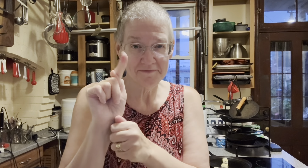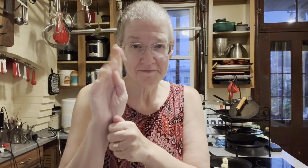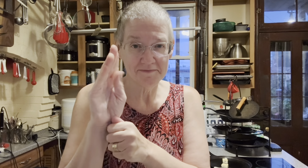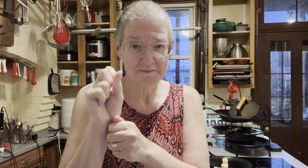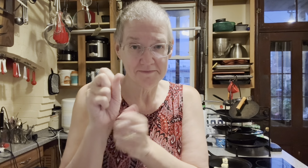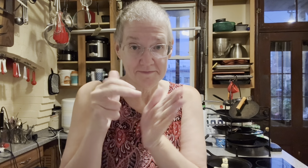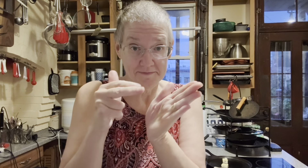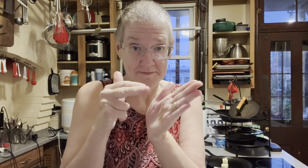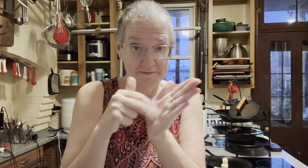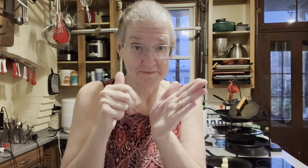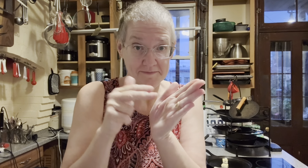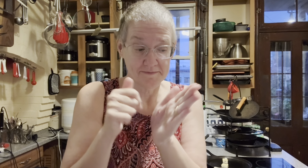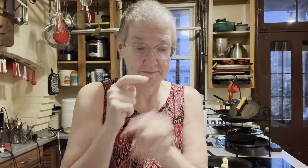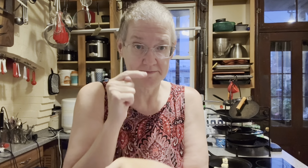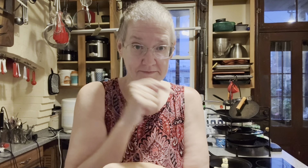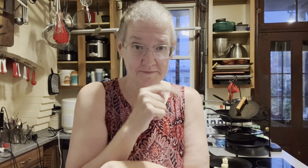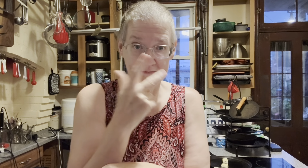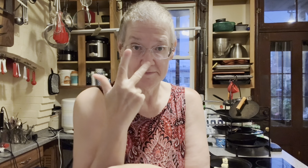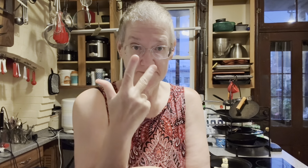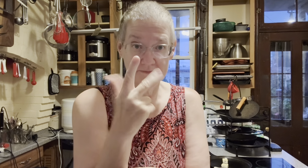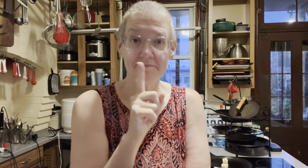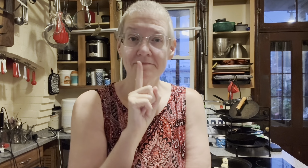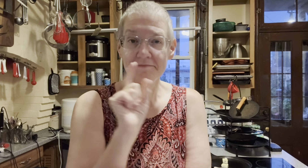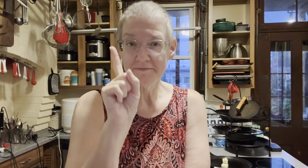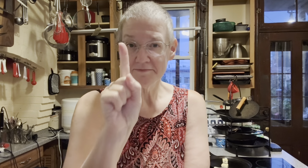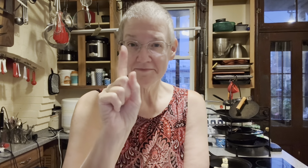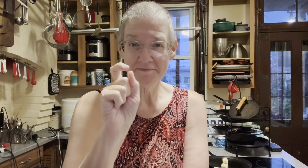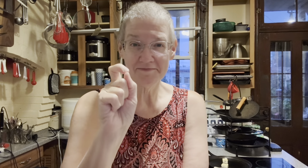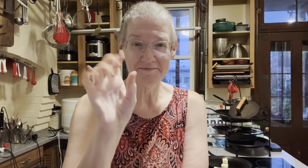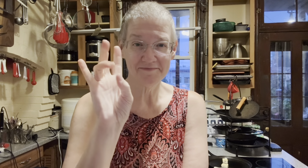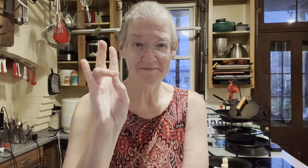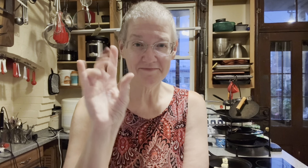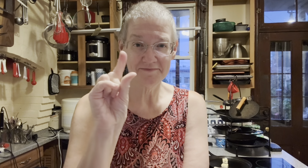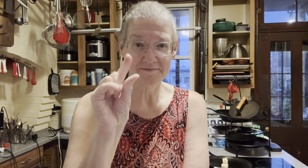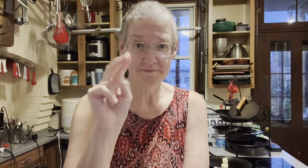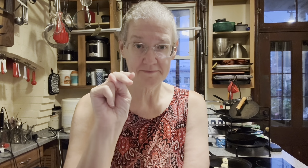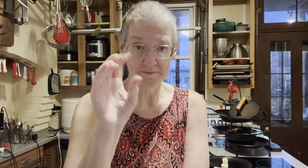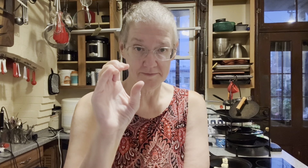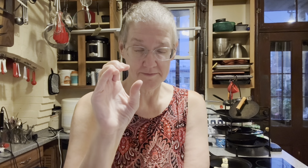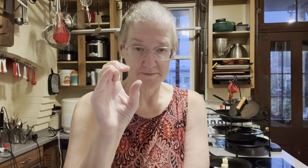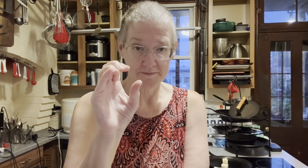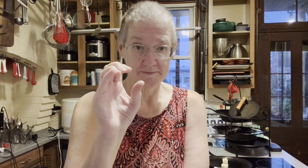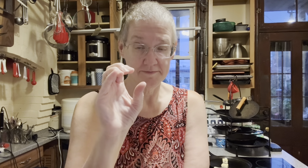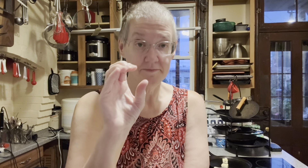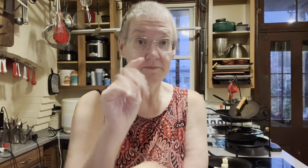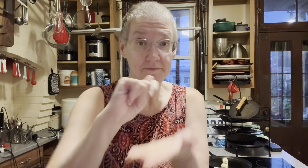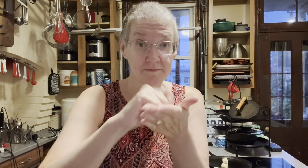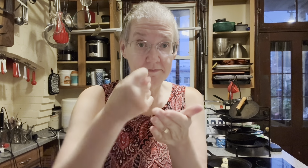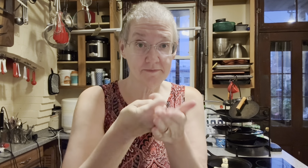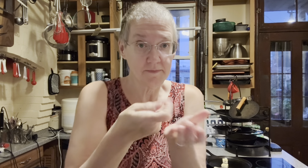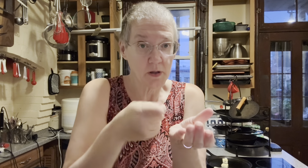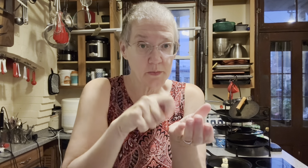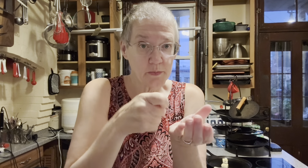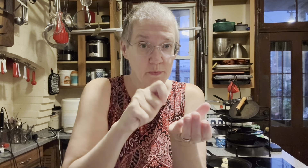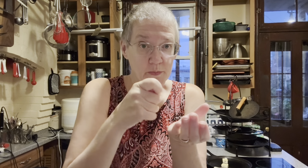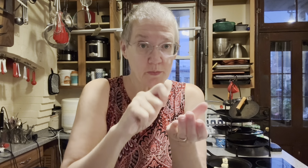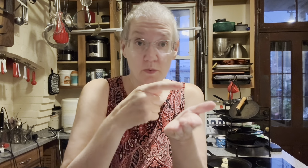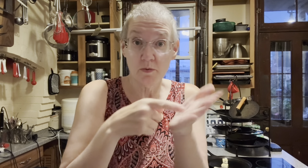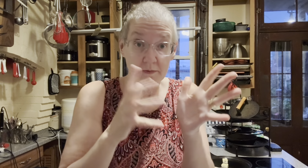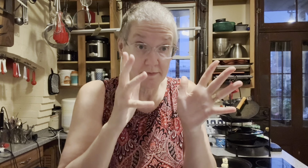I'm going to do that with another tablespoon of butter, and the eggs are going to be 1.7 grams of net carbs. Some of those eggs I'll put on